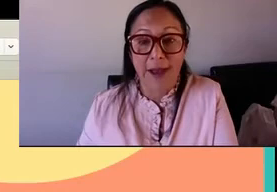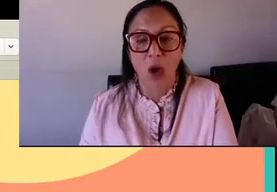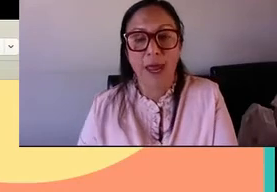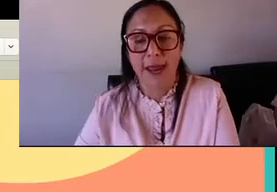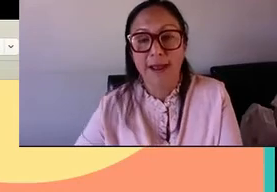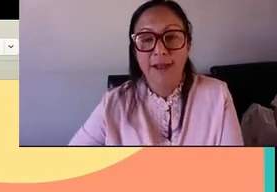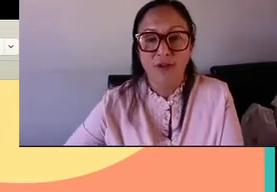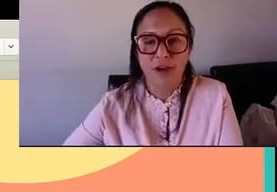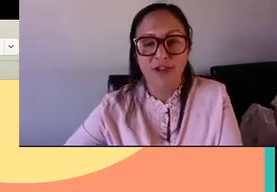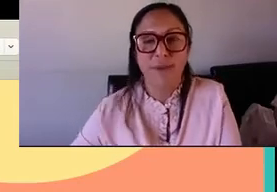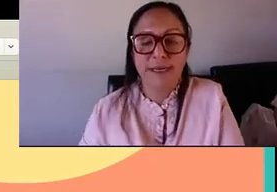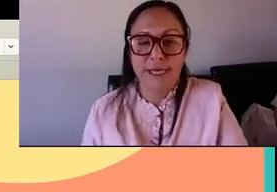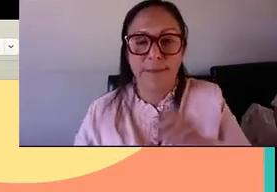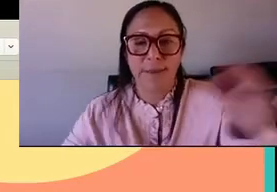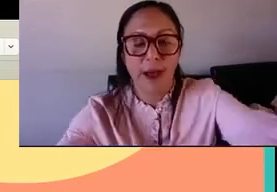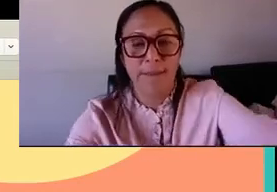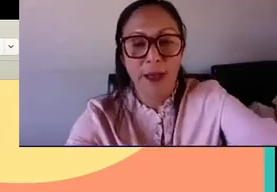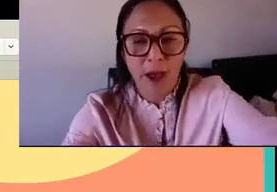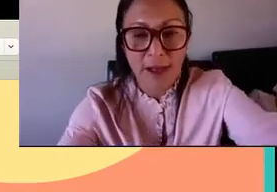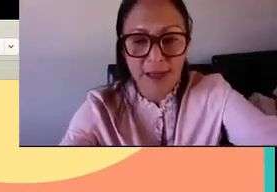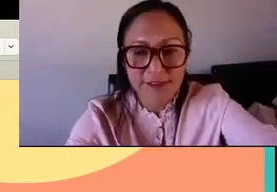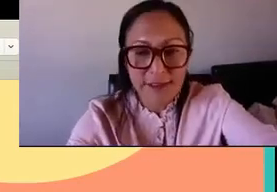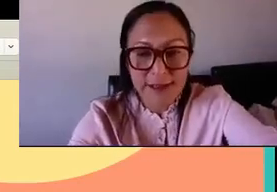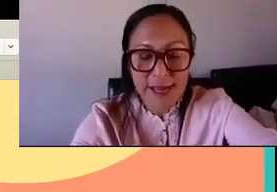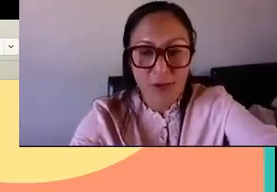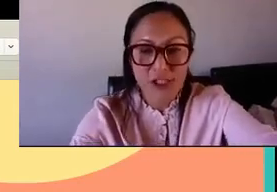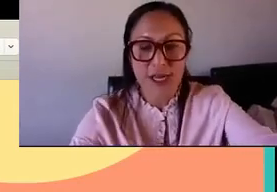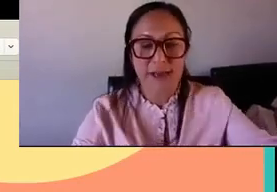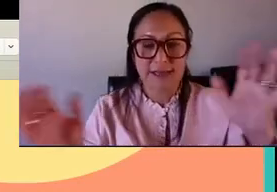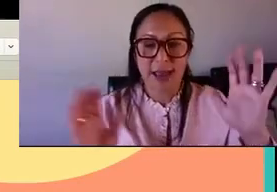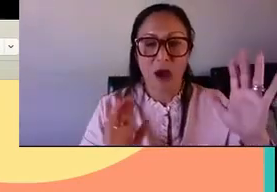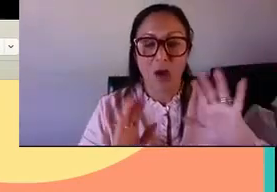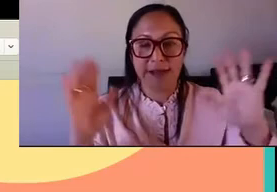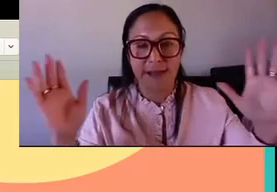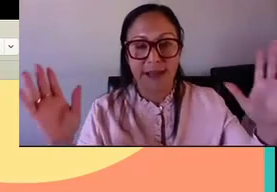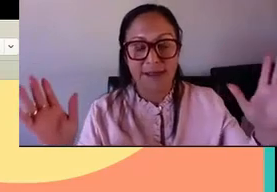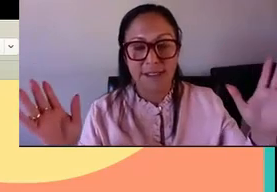that. Okay, so here's a big tip. I love sign language, and I say